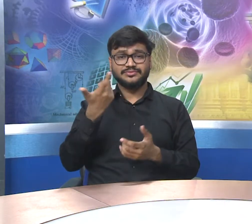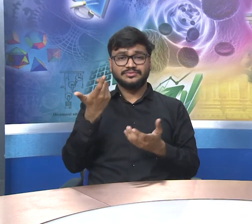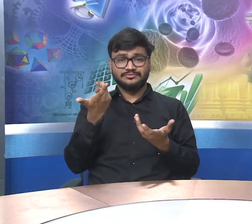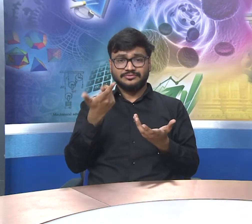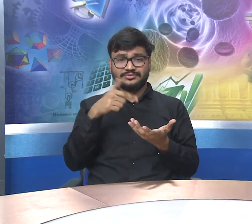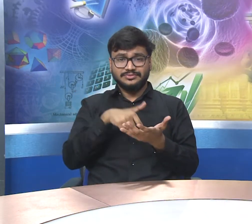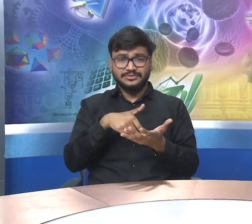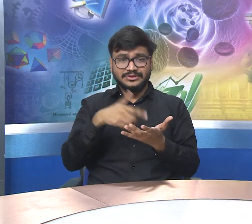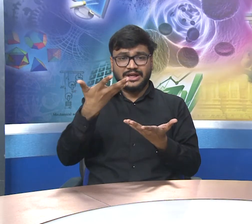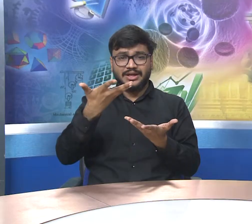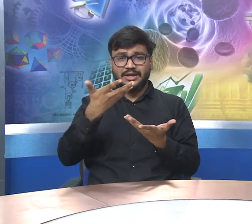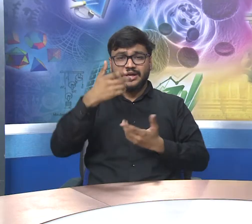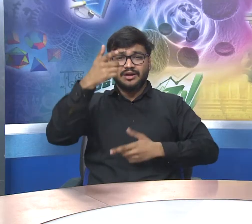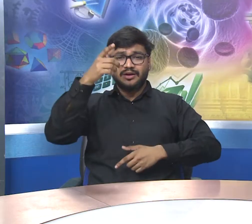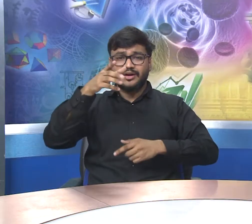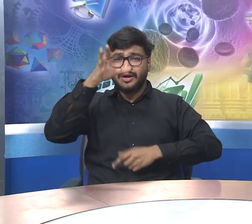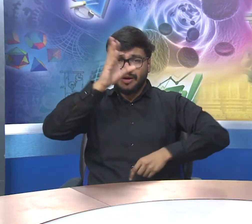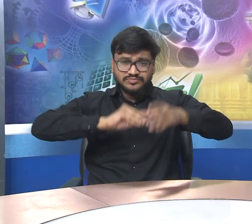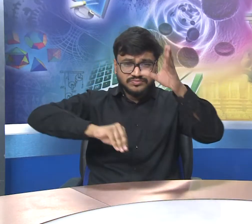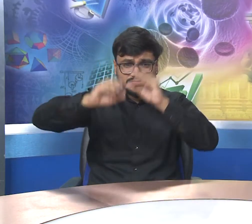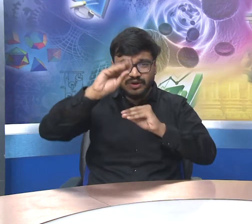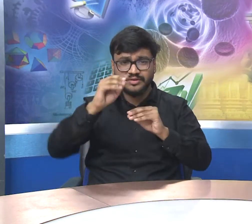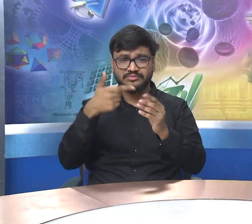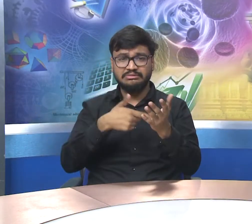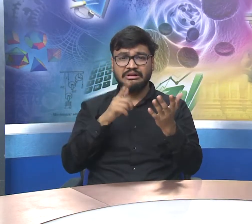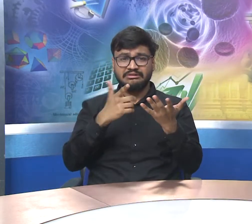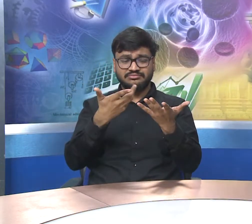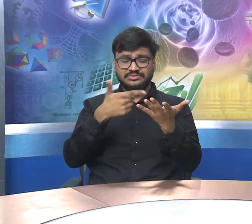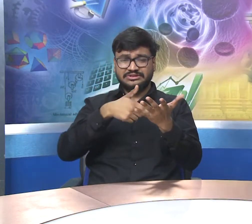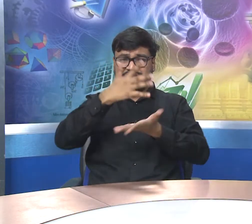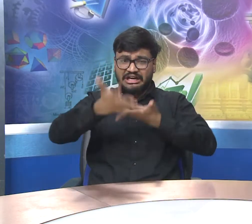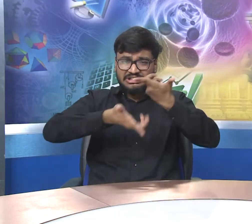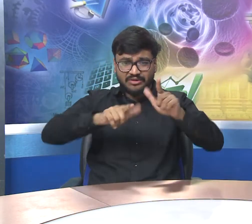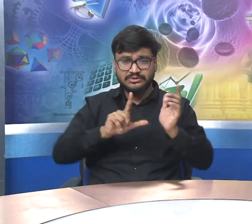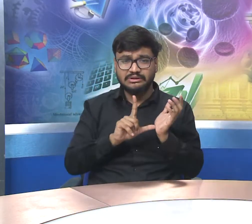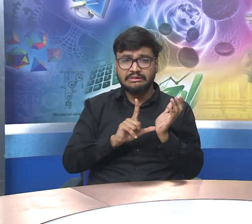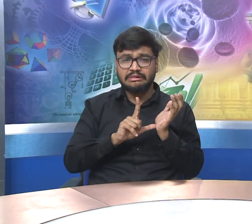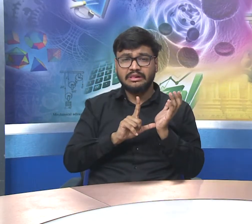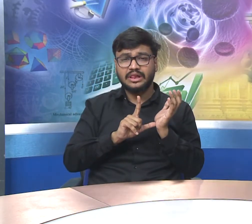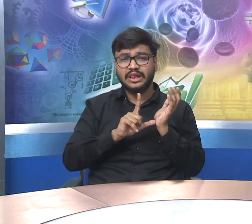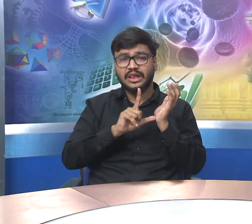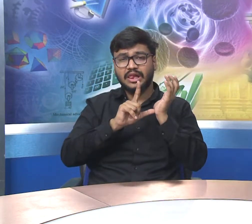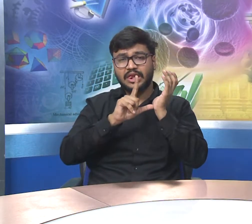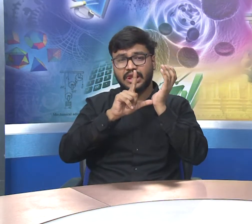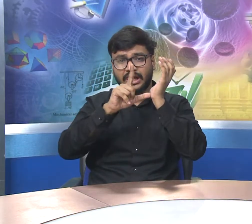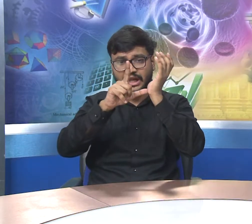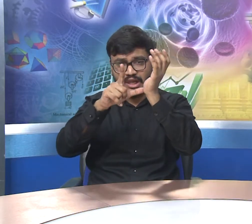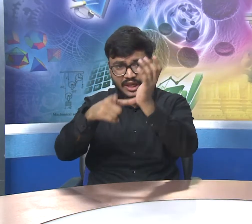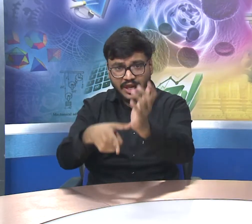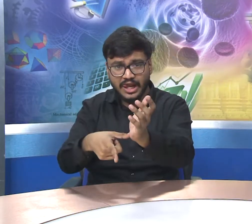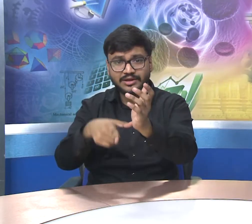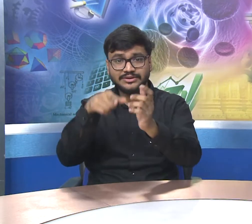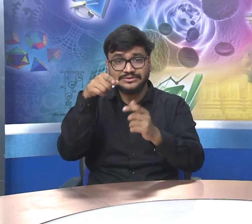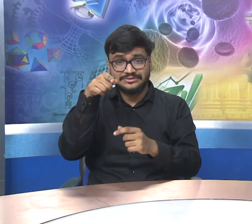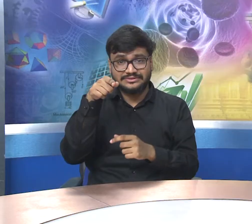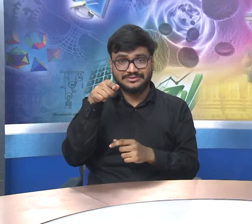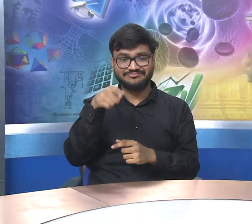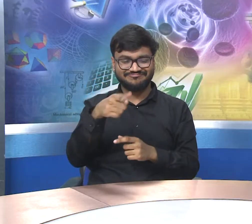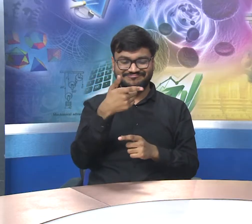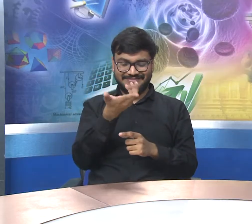There is yet another group of deaf signers who learn sign language later in their